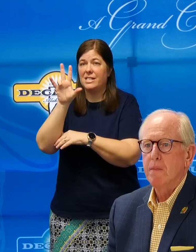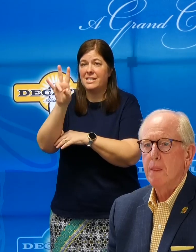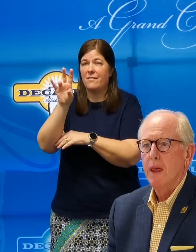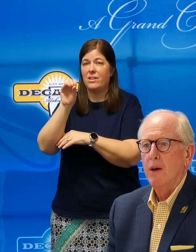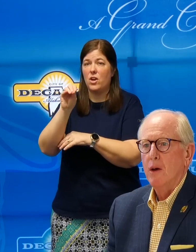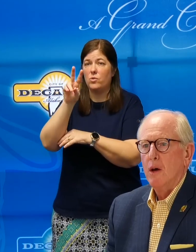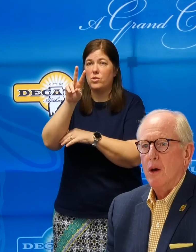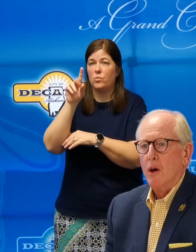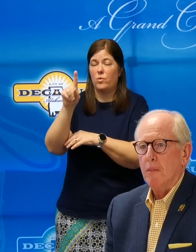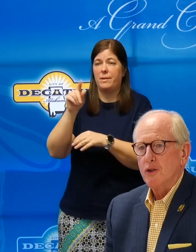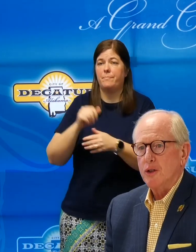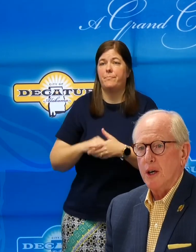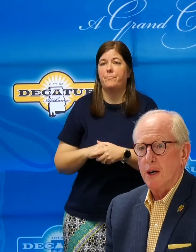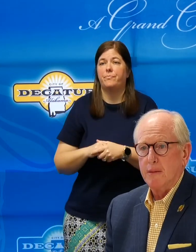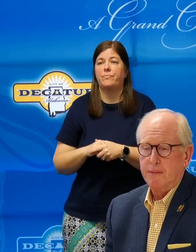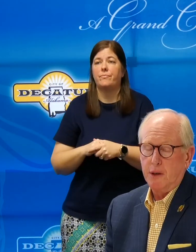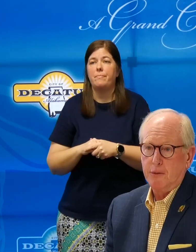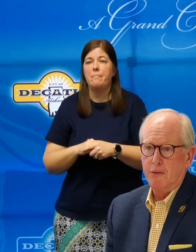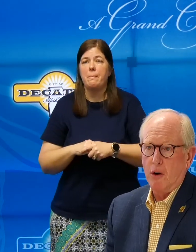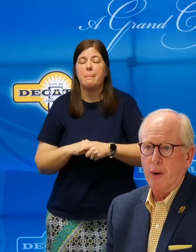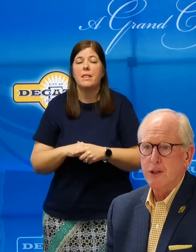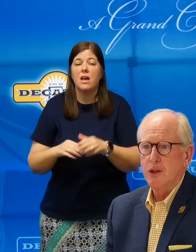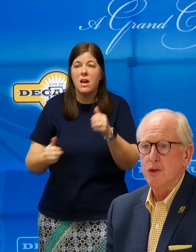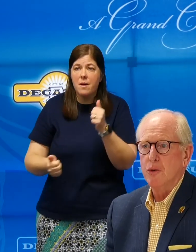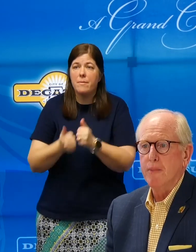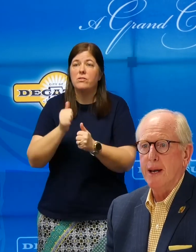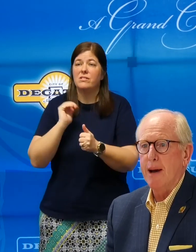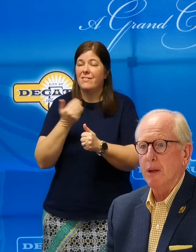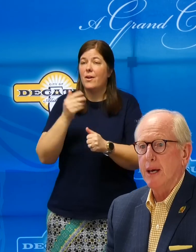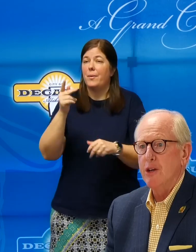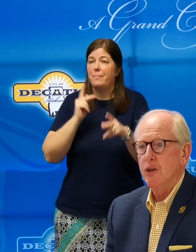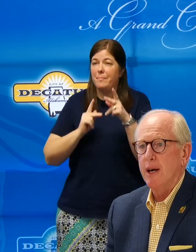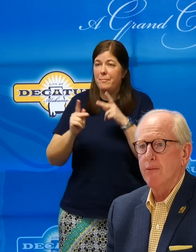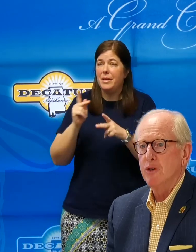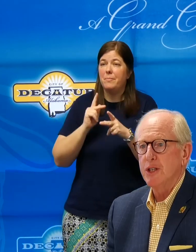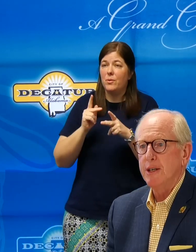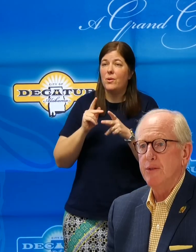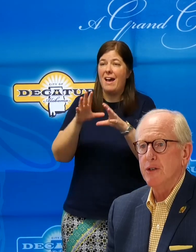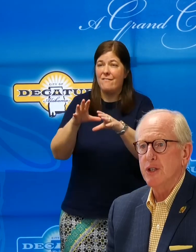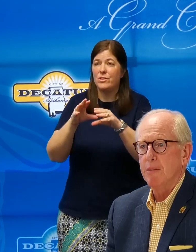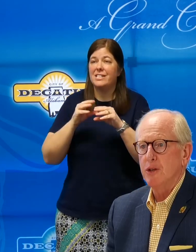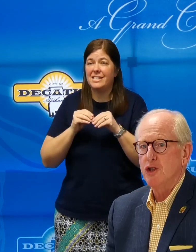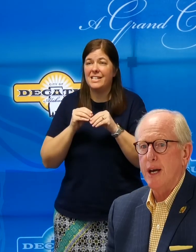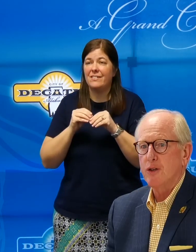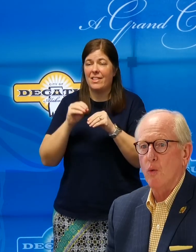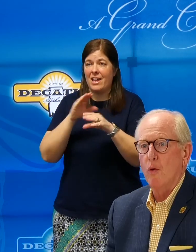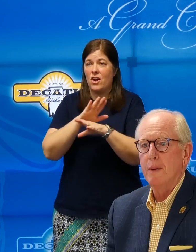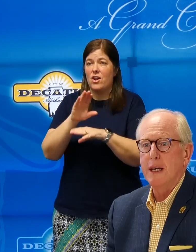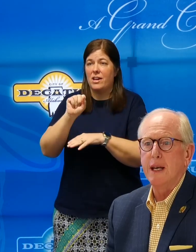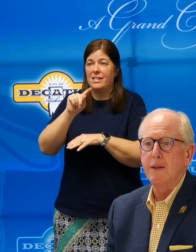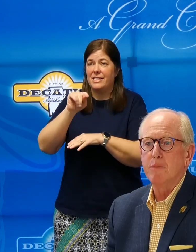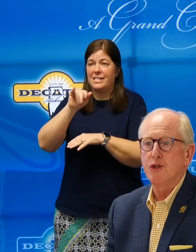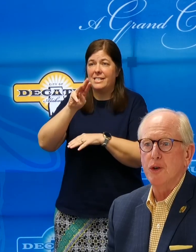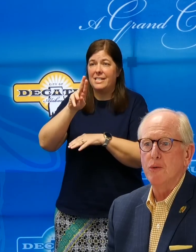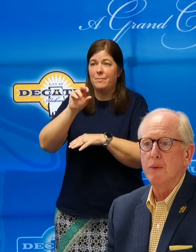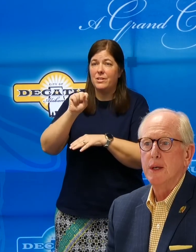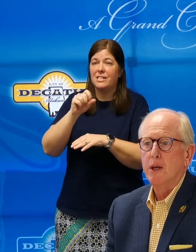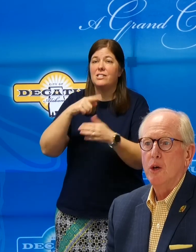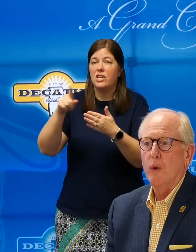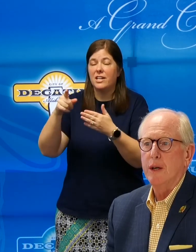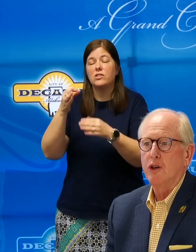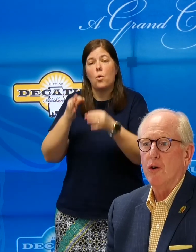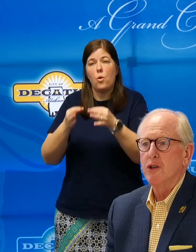256-353-7021. Most of our residents who made application have received stimulus checks or will be getting them